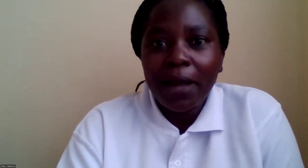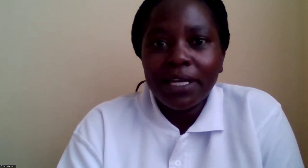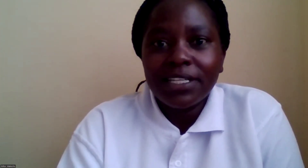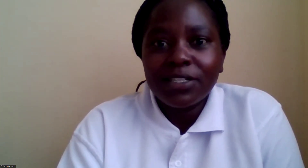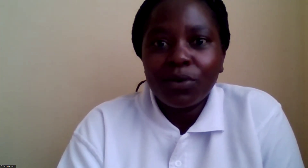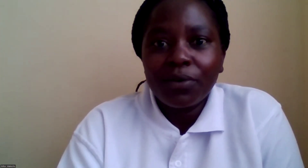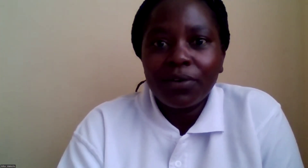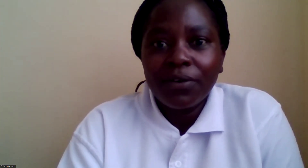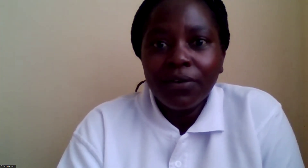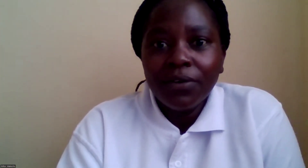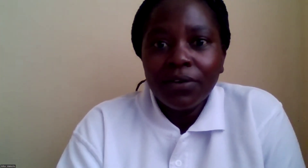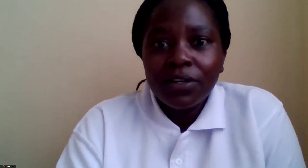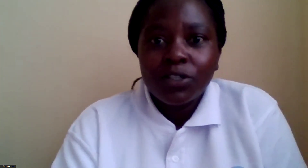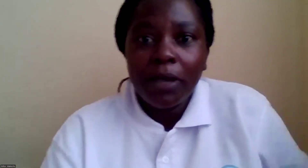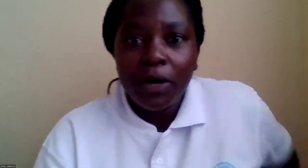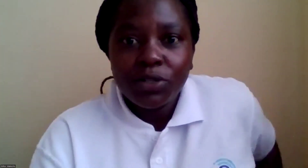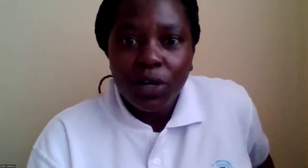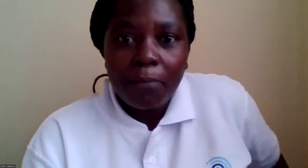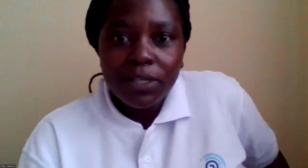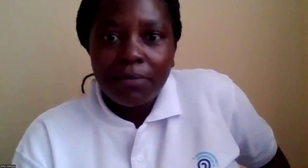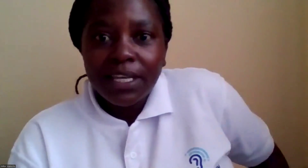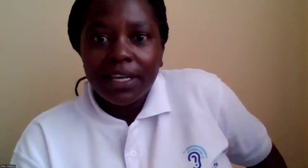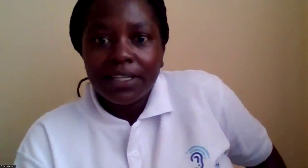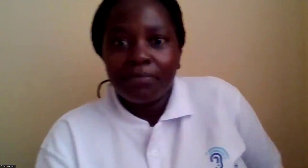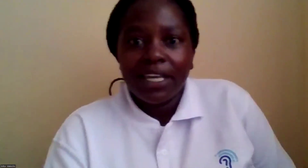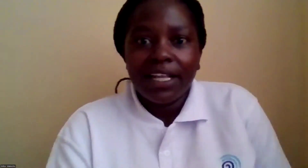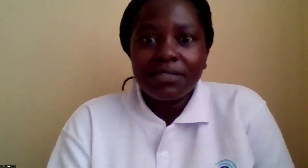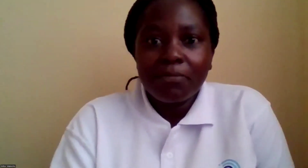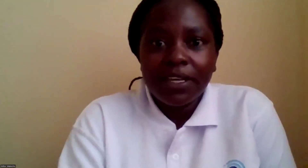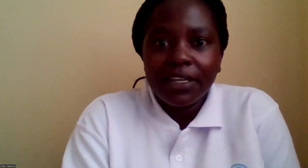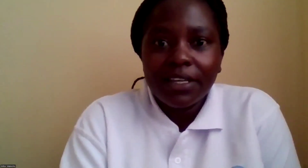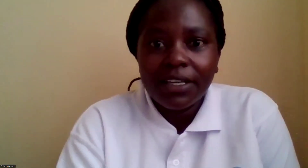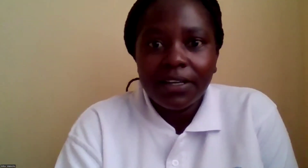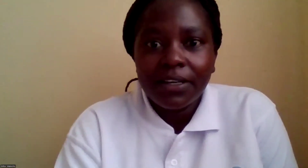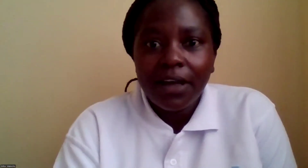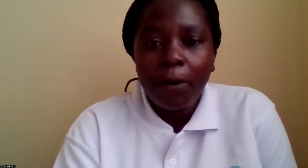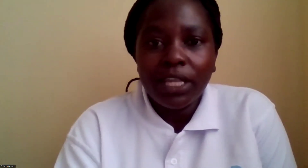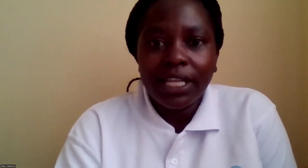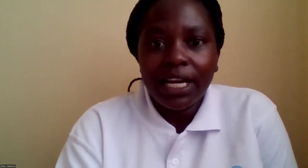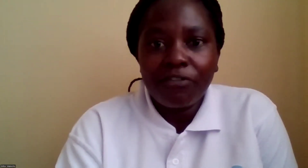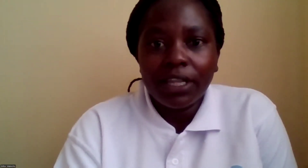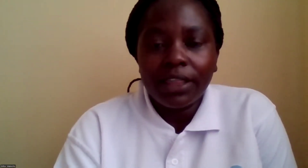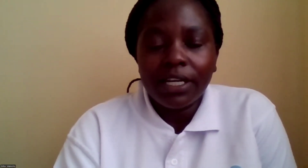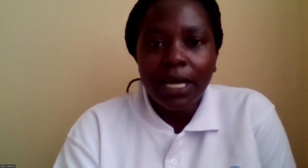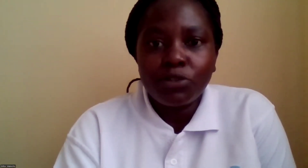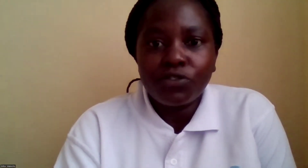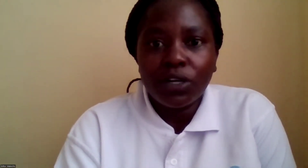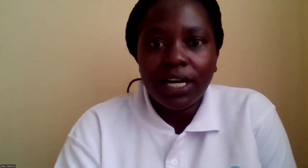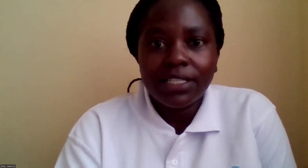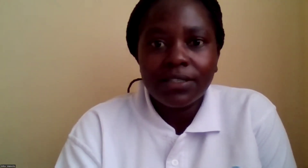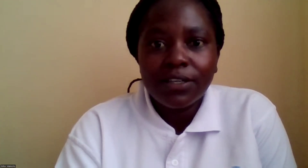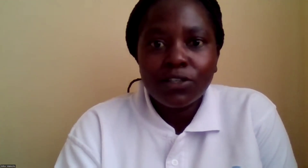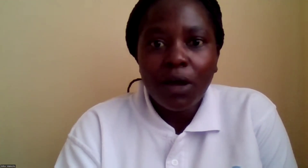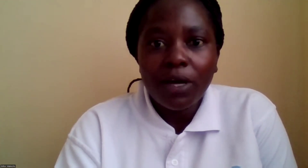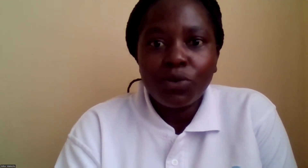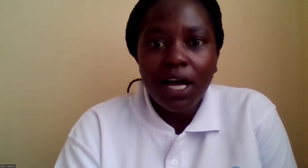the diabetes. So so me, I want to talk about something else, maybe about the three types you've told